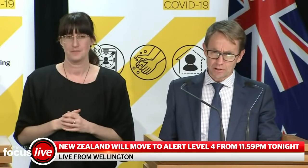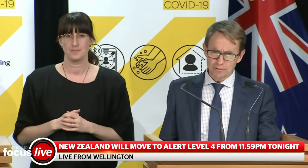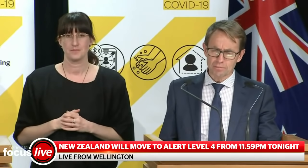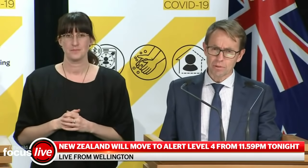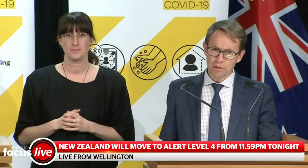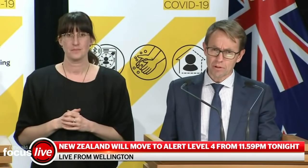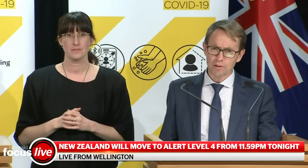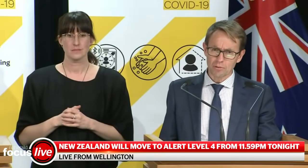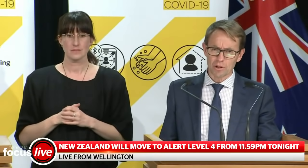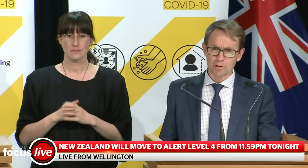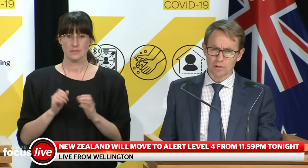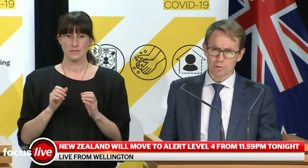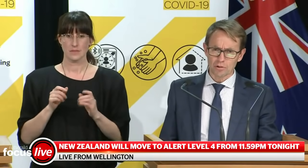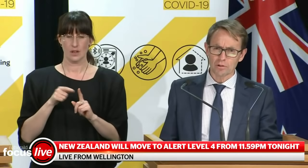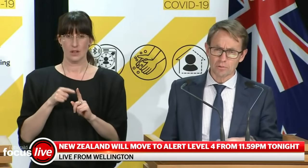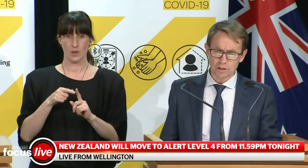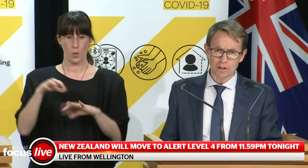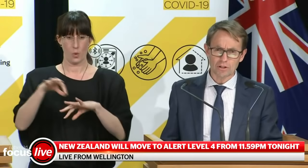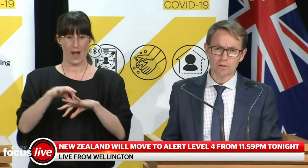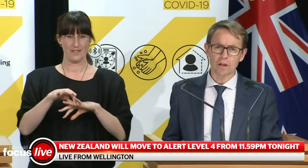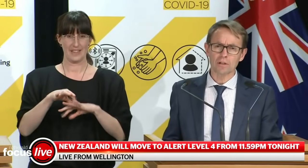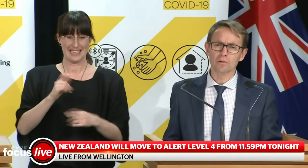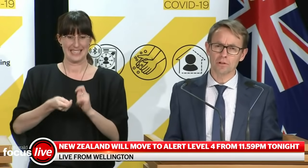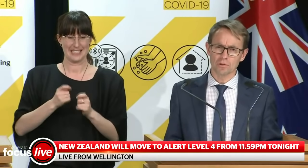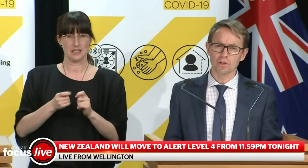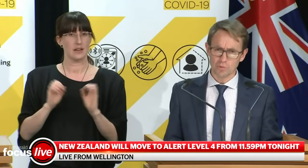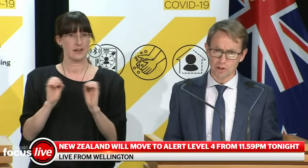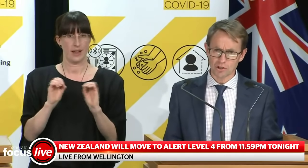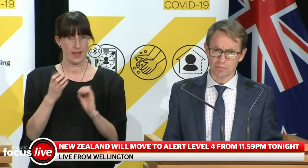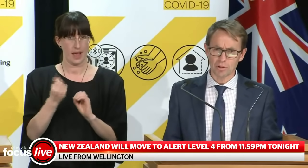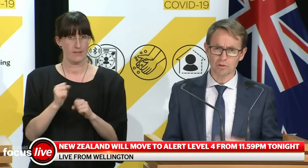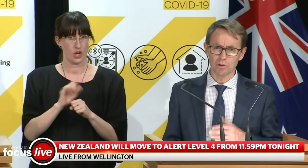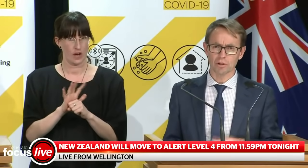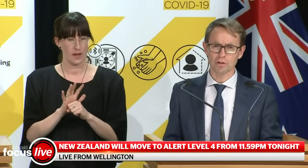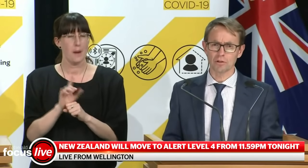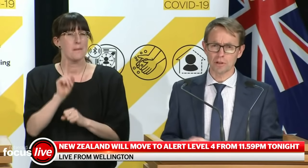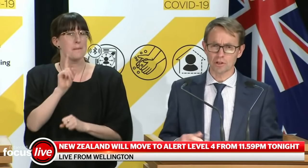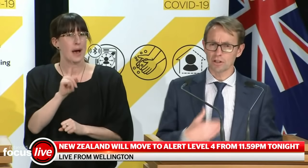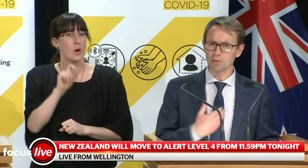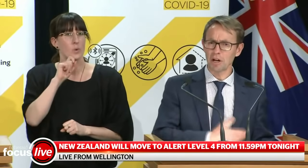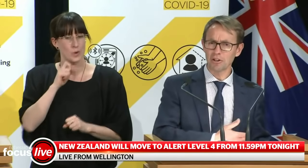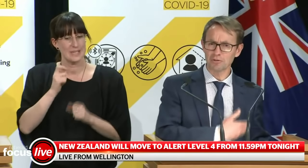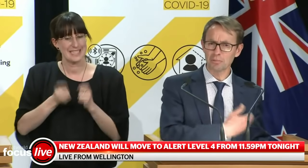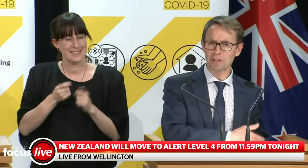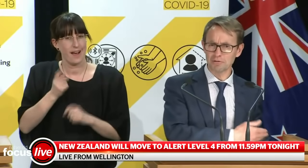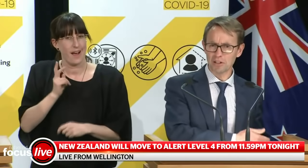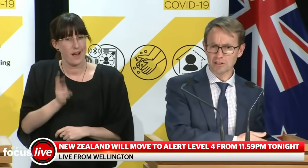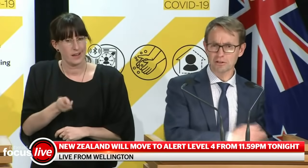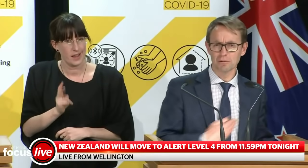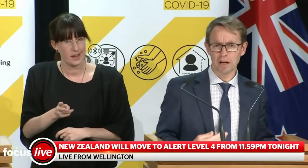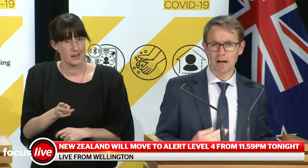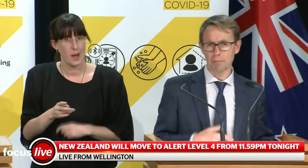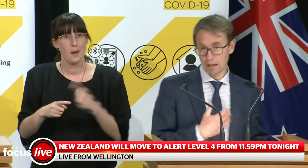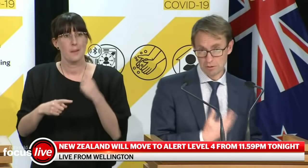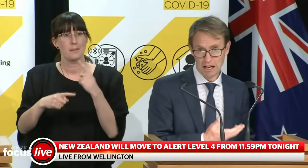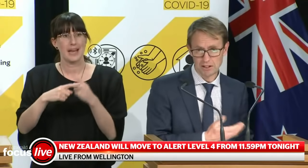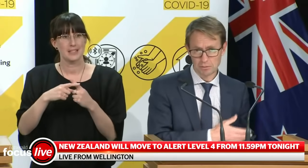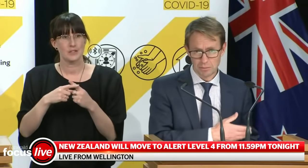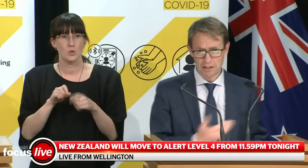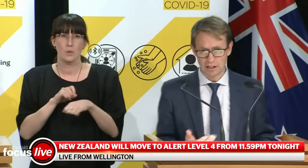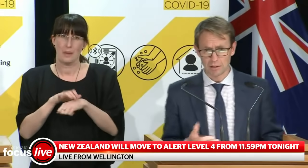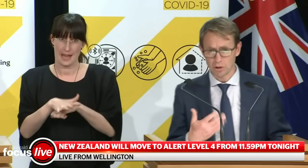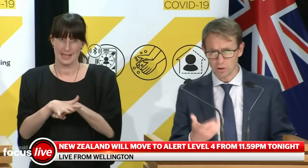tested negative, but one of the things we're going to do is retest her and also do serology, because we're not assuming she might not have been infected,